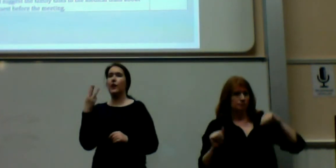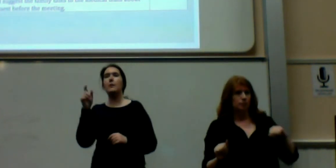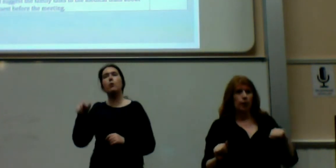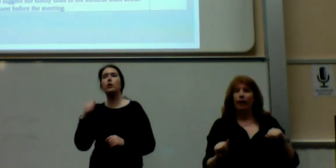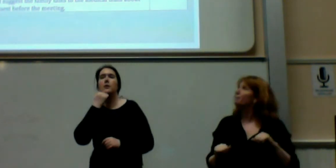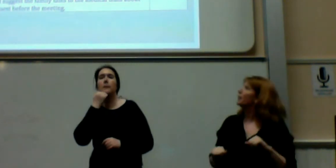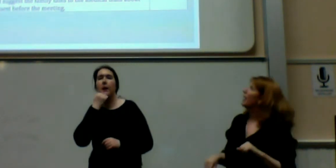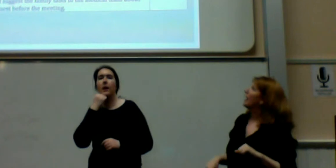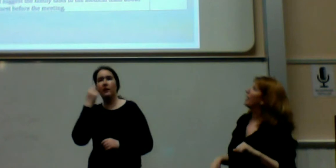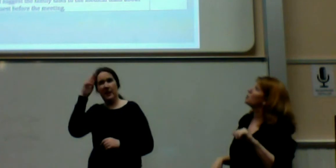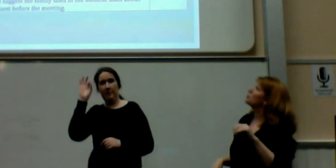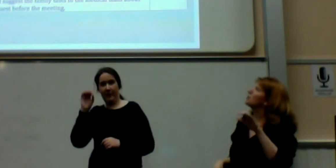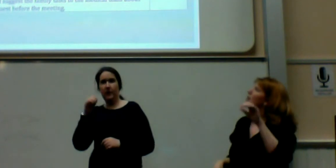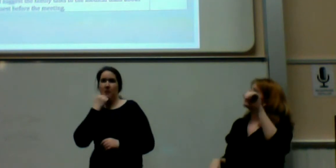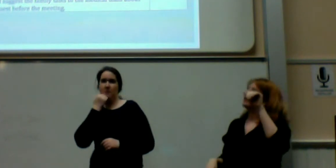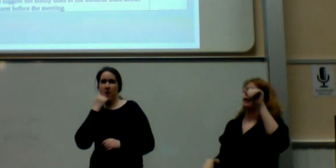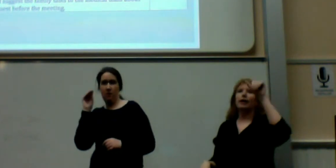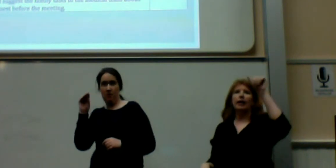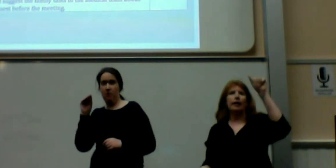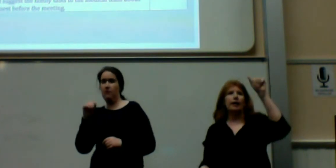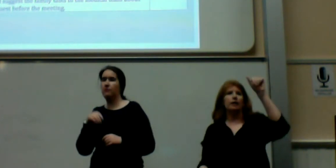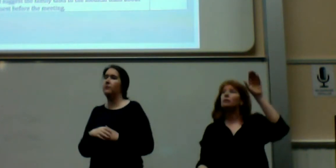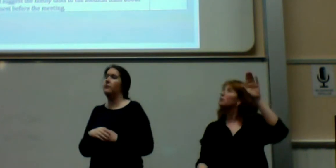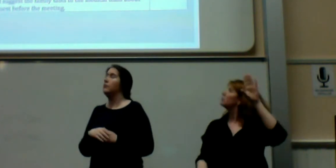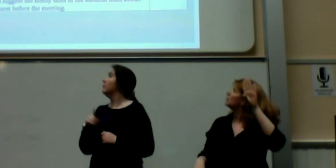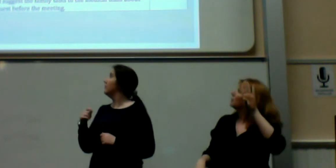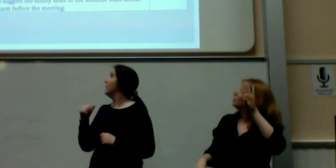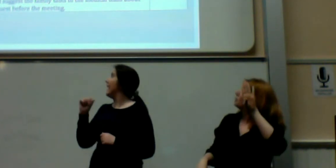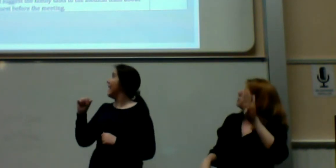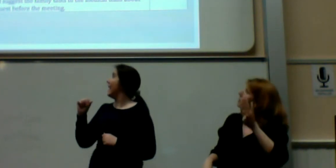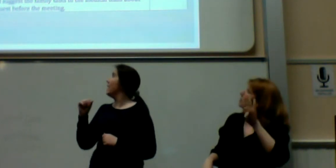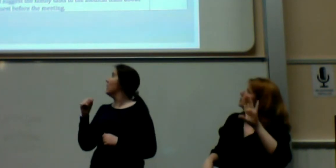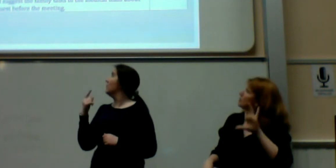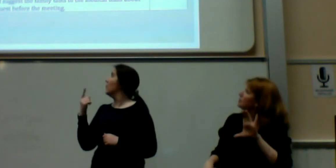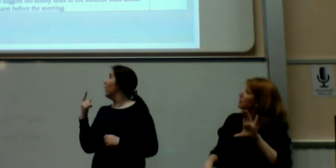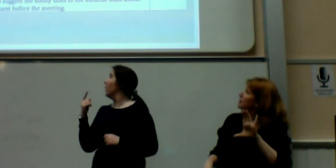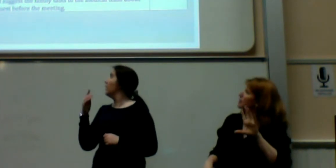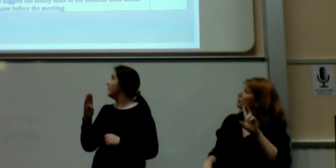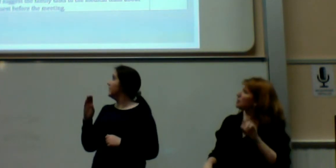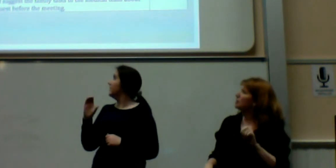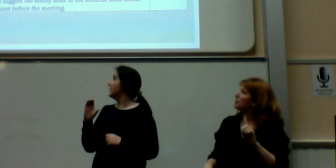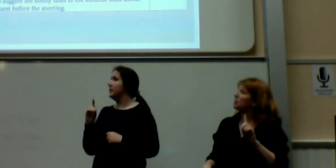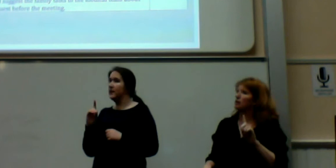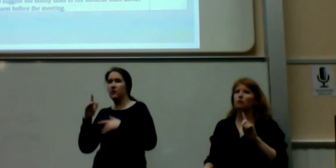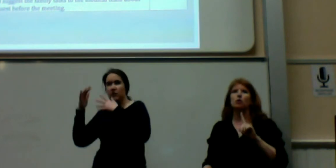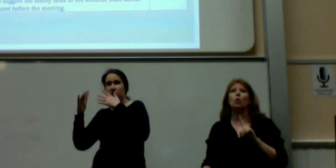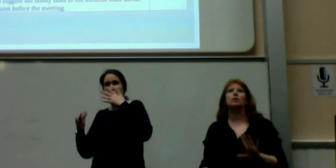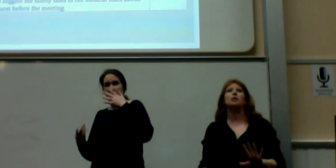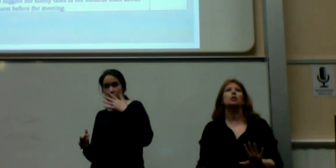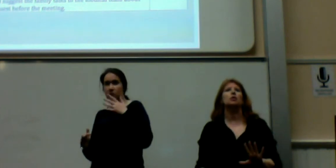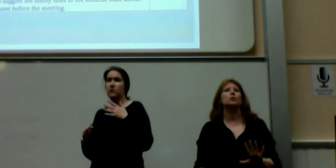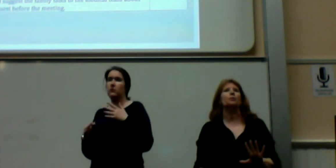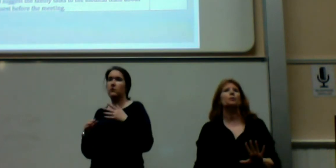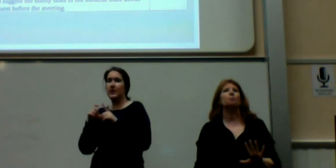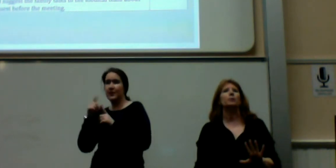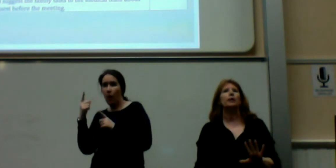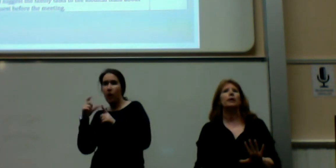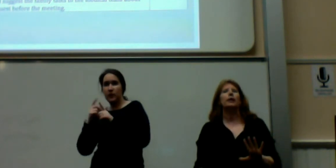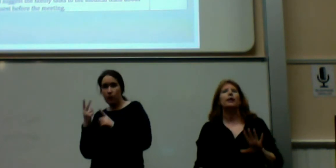number, okay? And you see A, B, C, D, D1, and